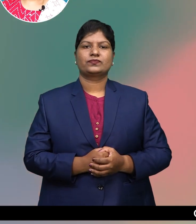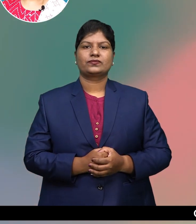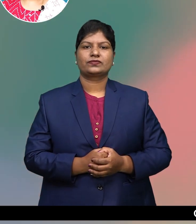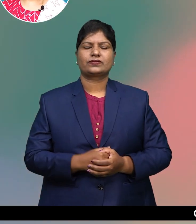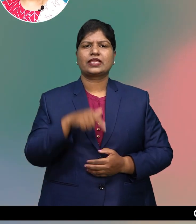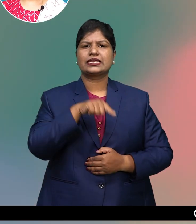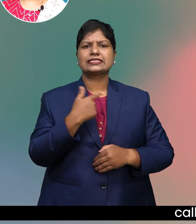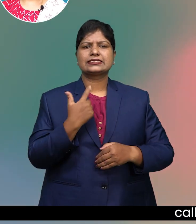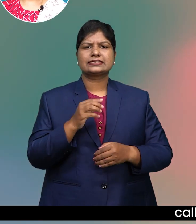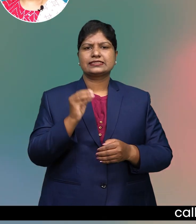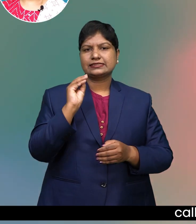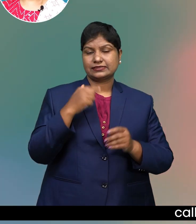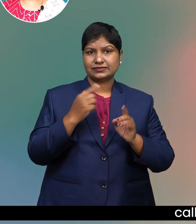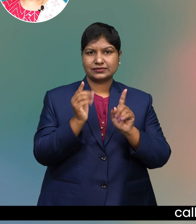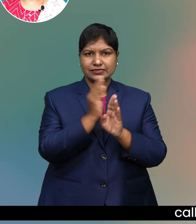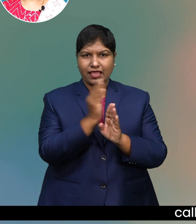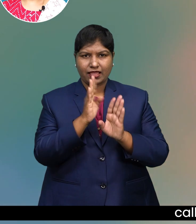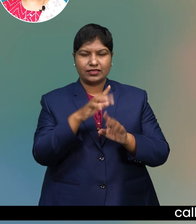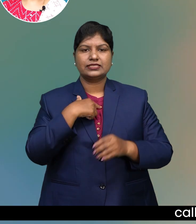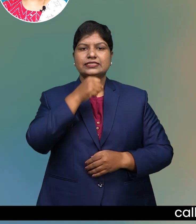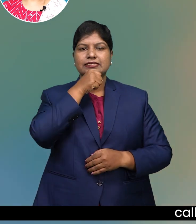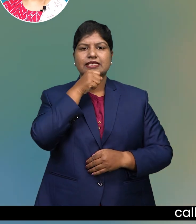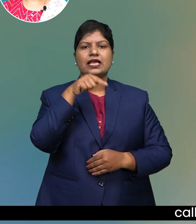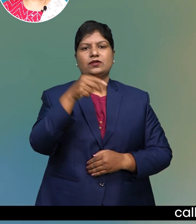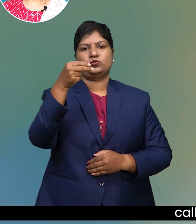at certain age called adolescence.